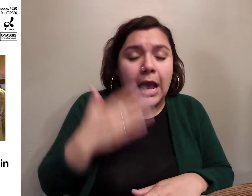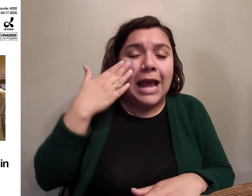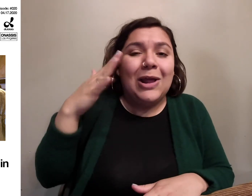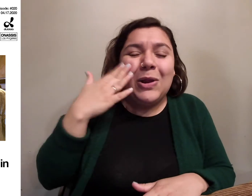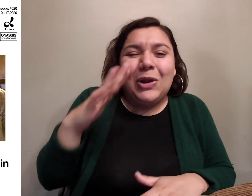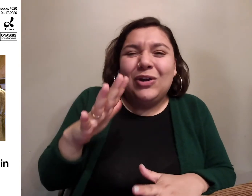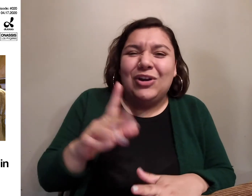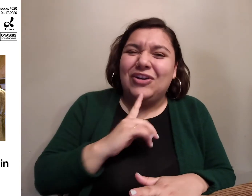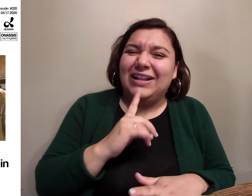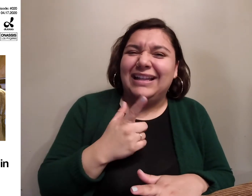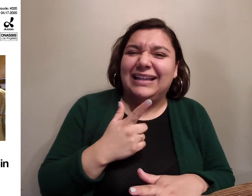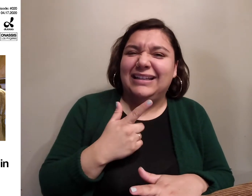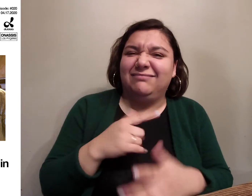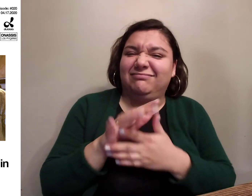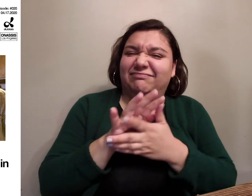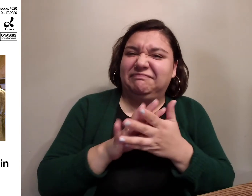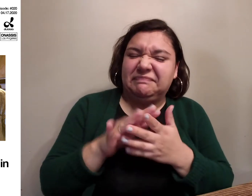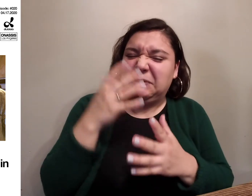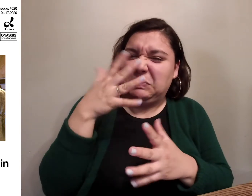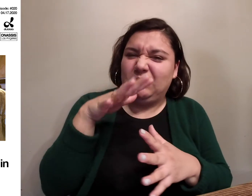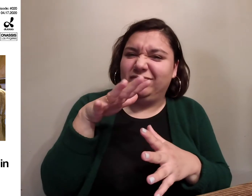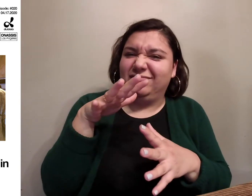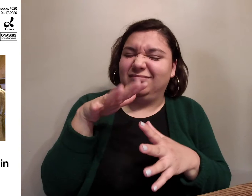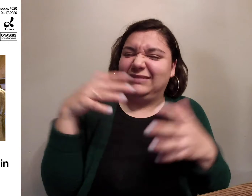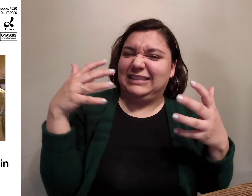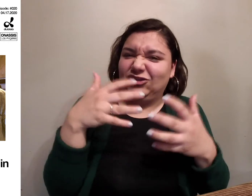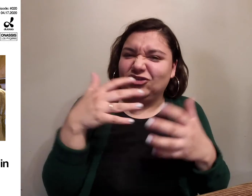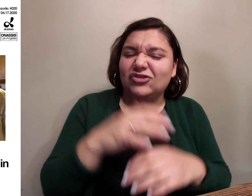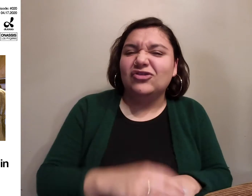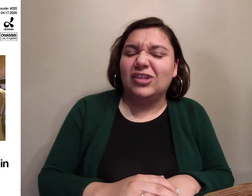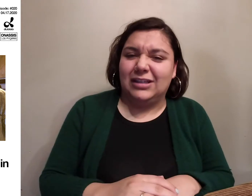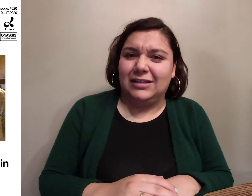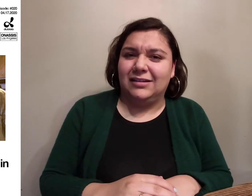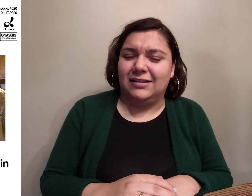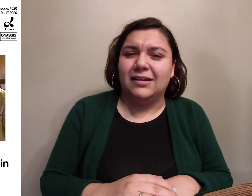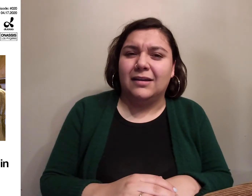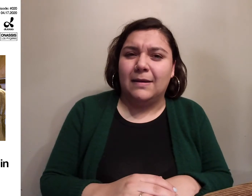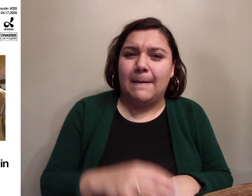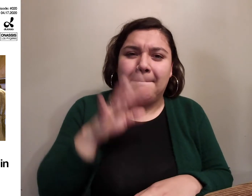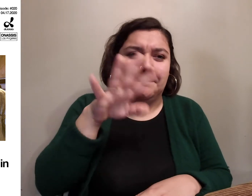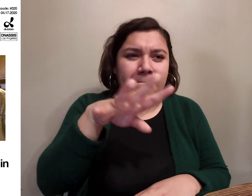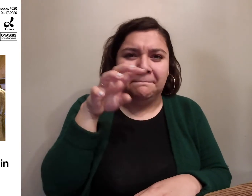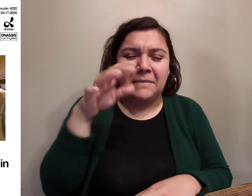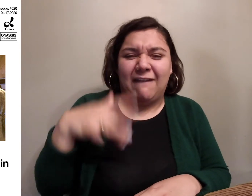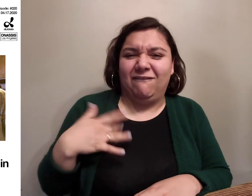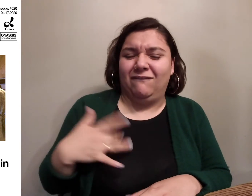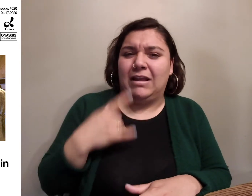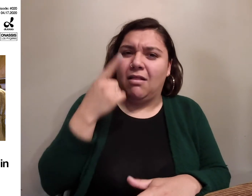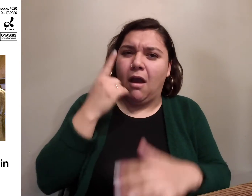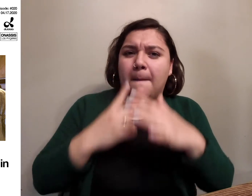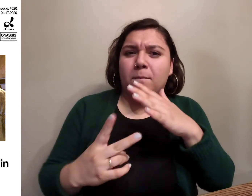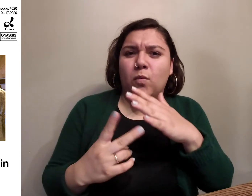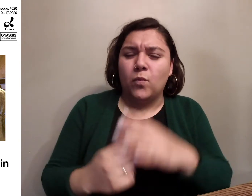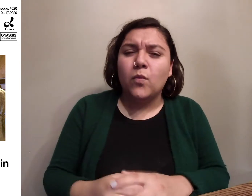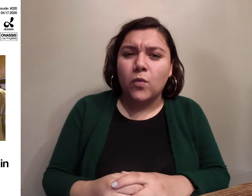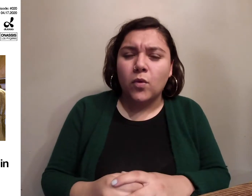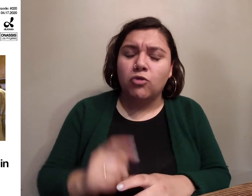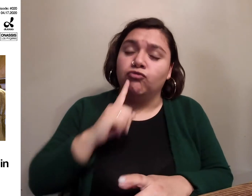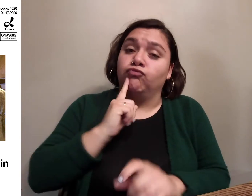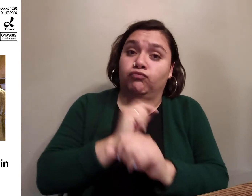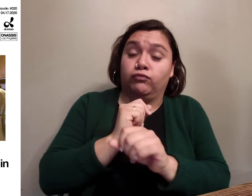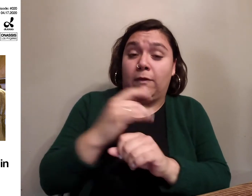this. And I feel so humbled by it. I feel truly humbled by